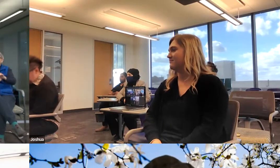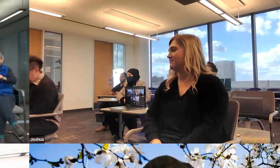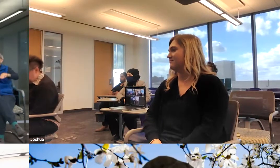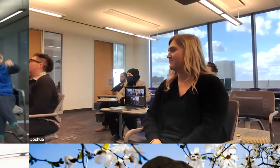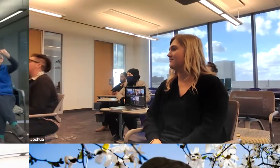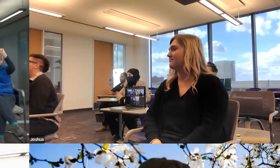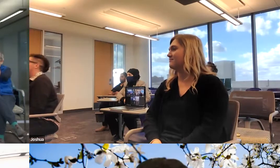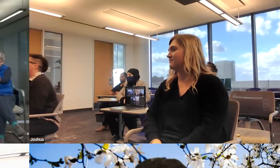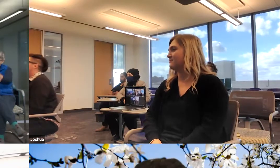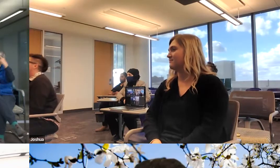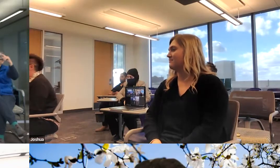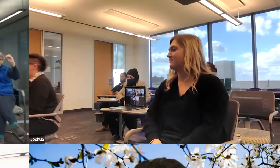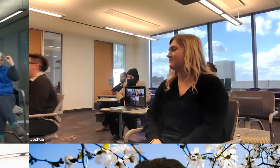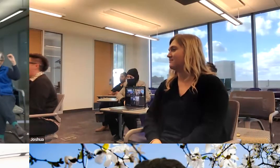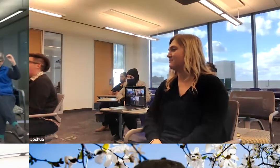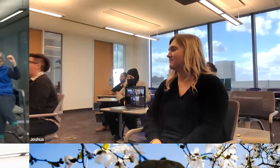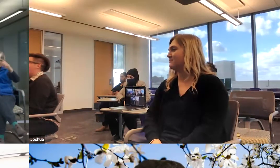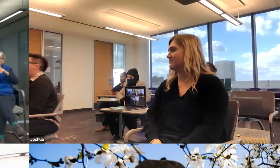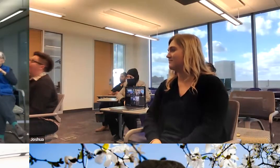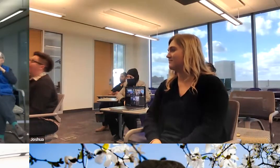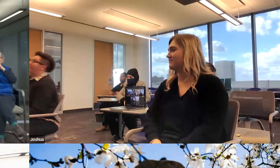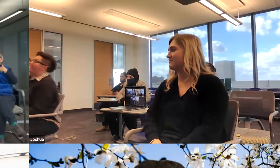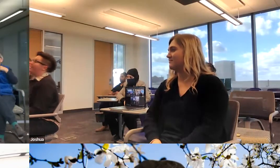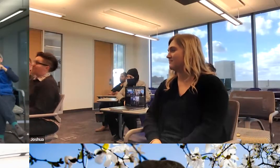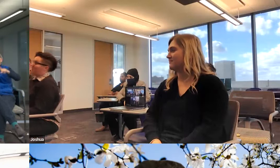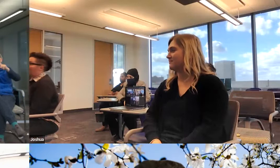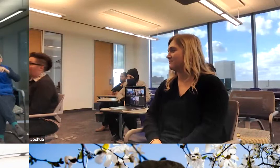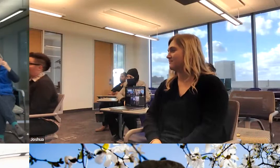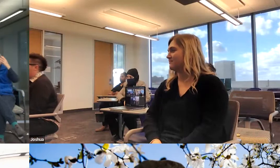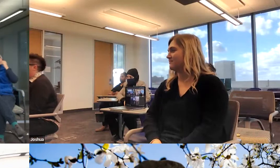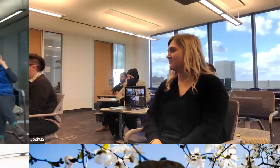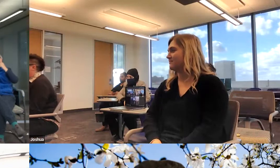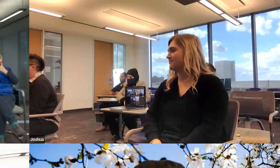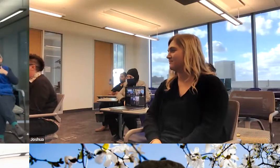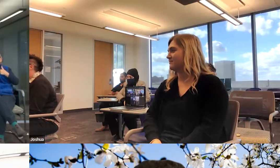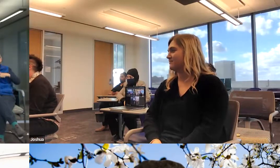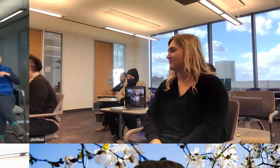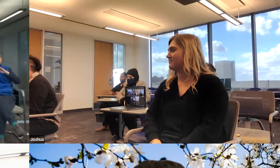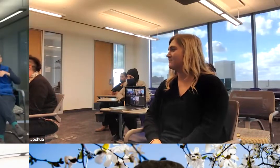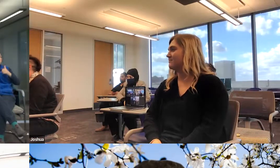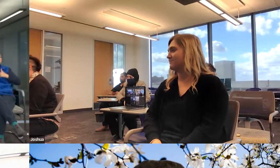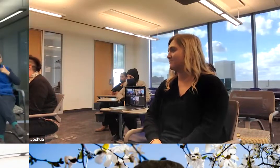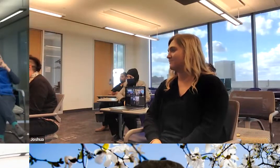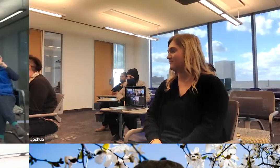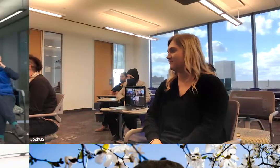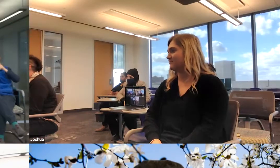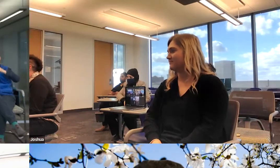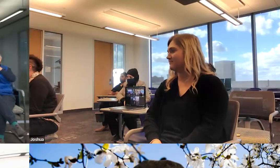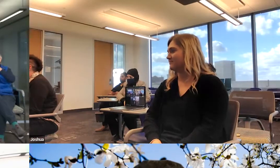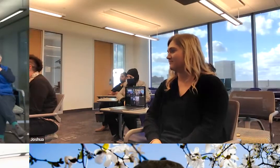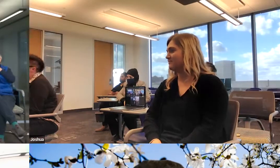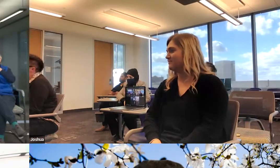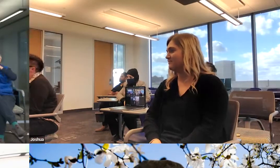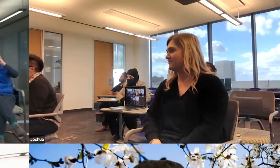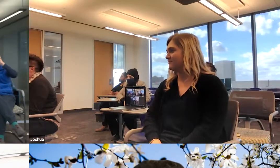Western Maryland College. And then I graduated from that program. I majored in ASL education. So really